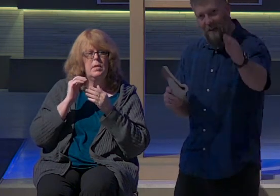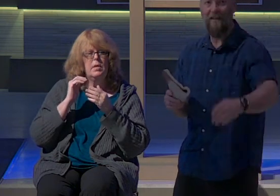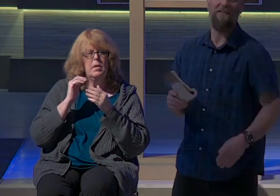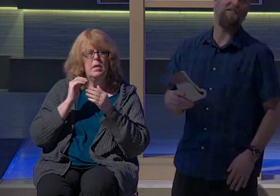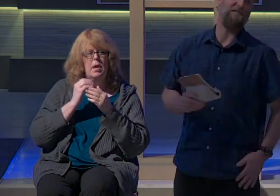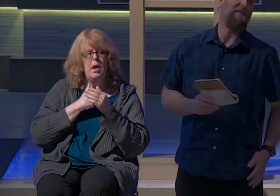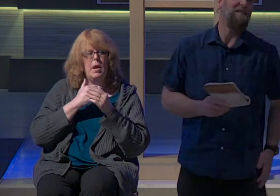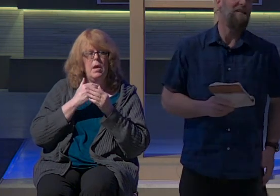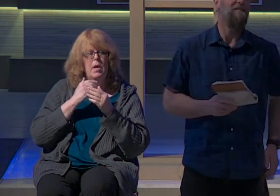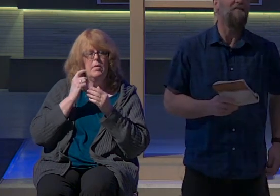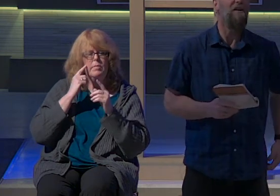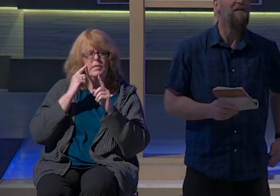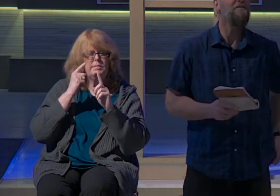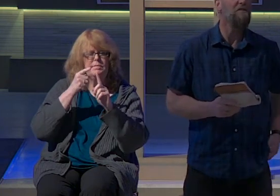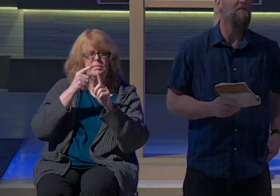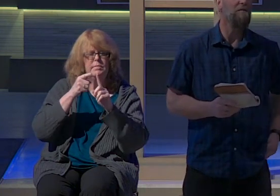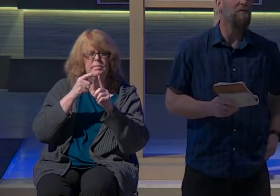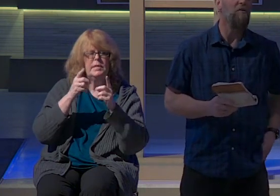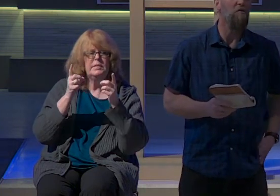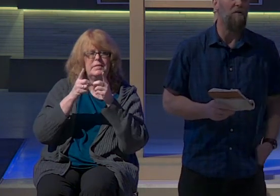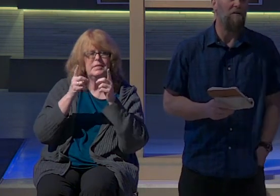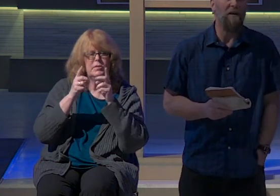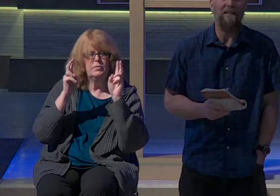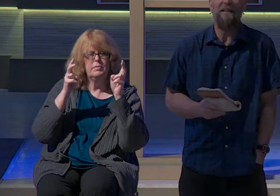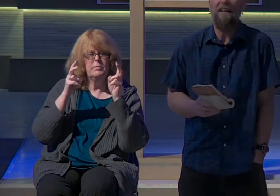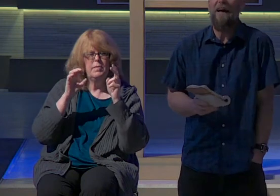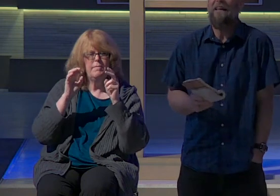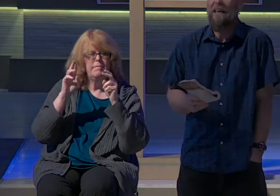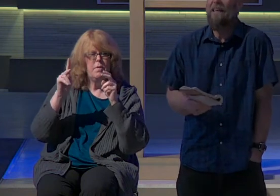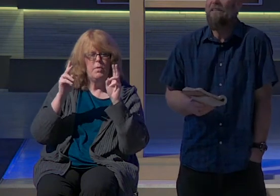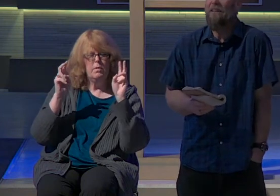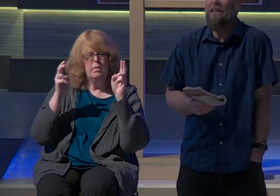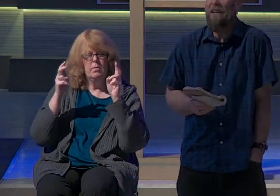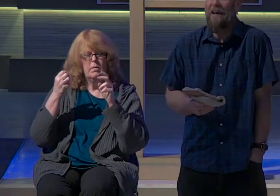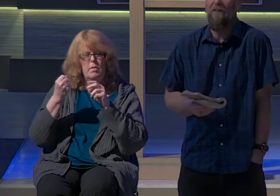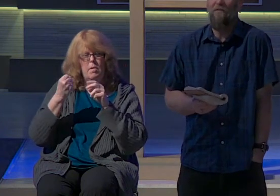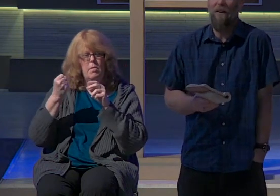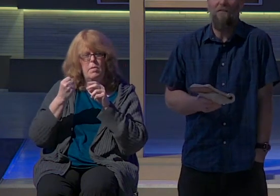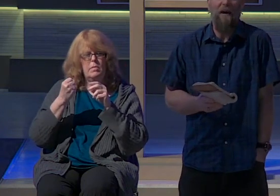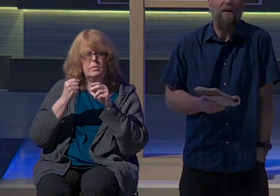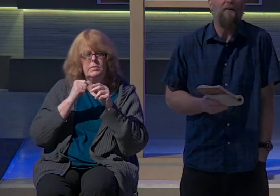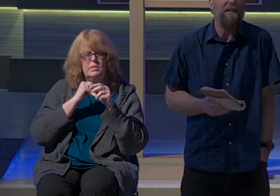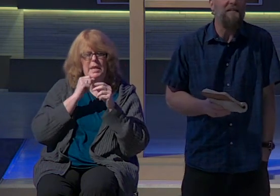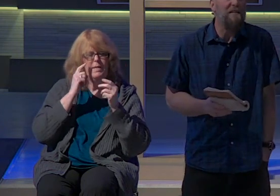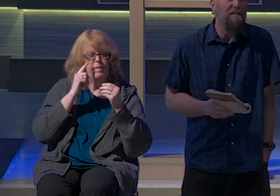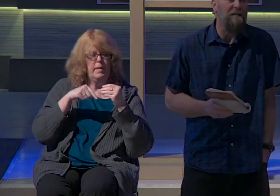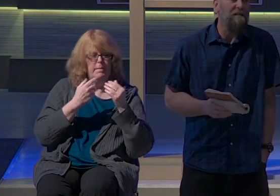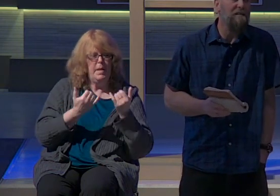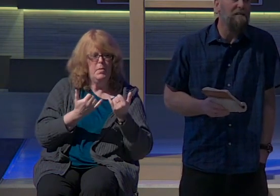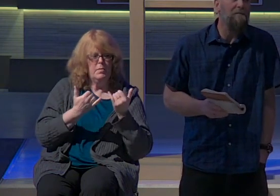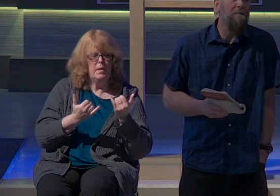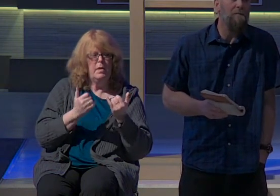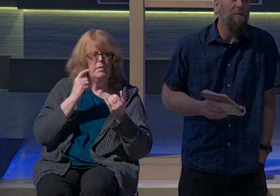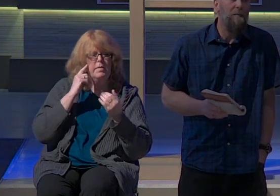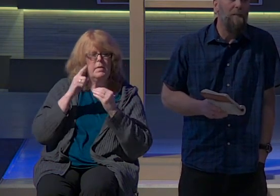needs to be on the dessert, the long-term goal, right? The not here and now of our